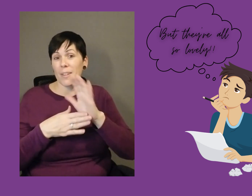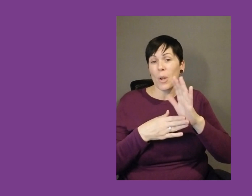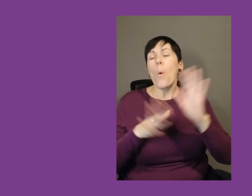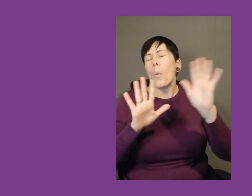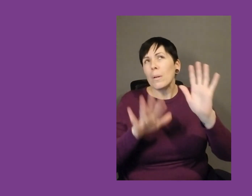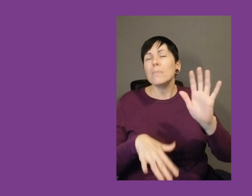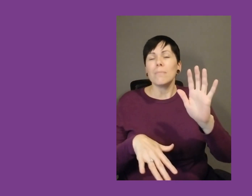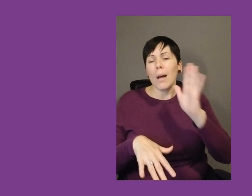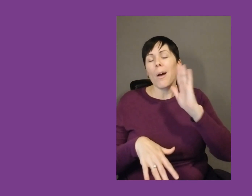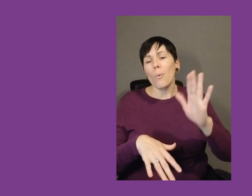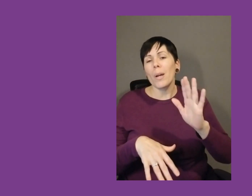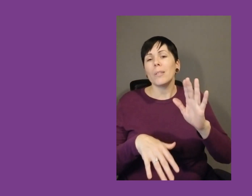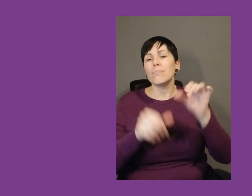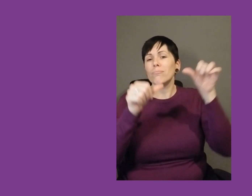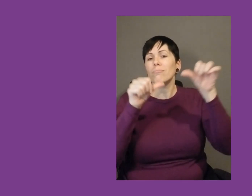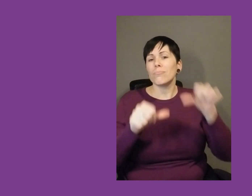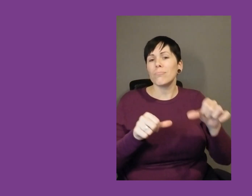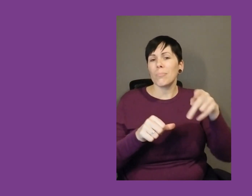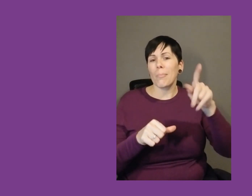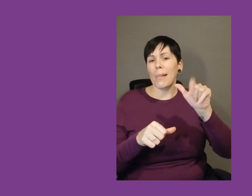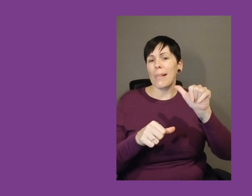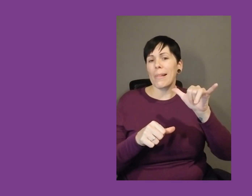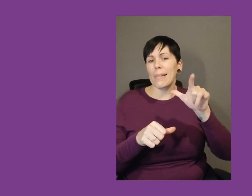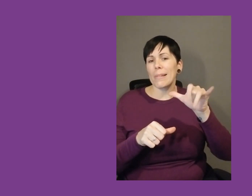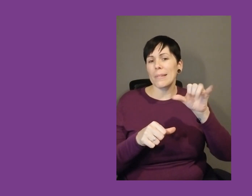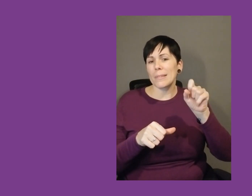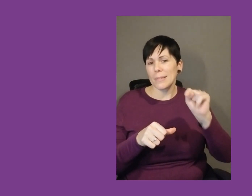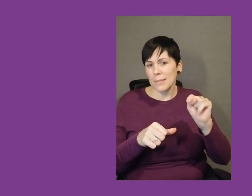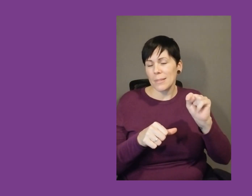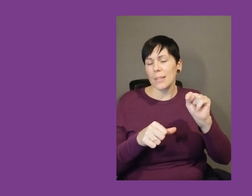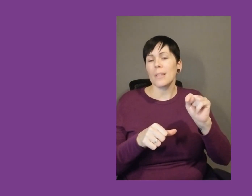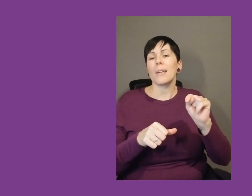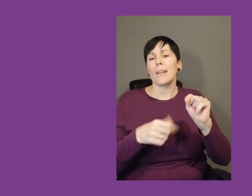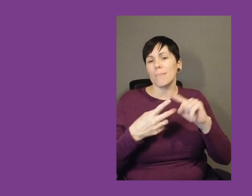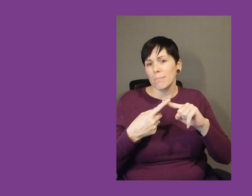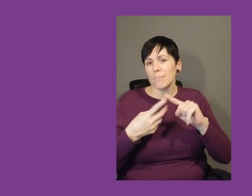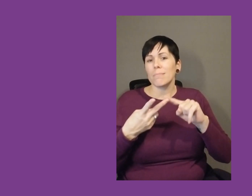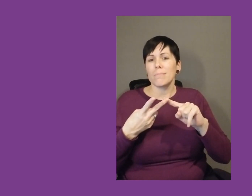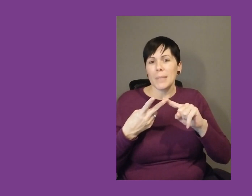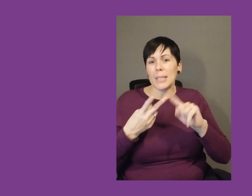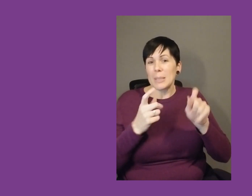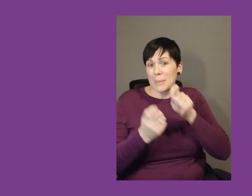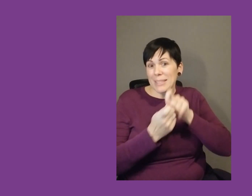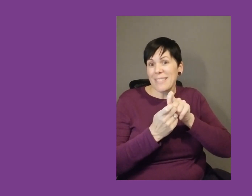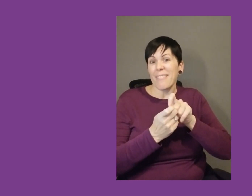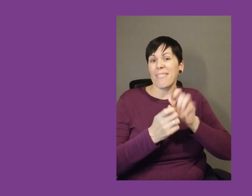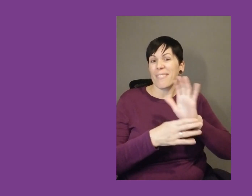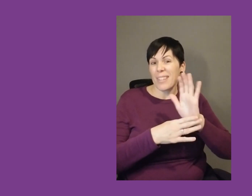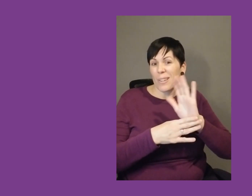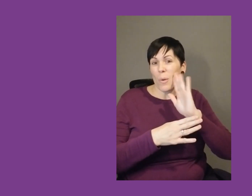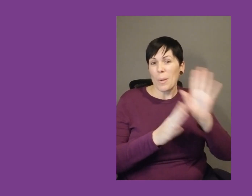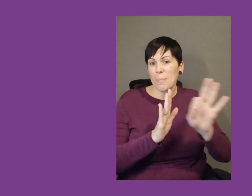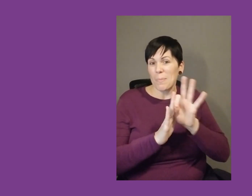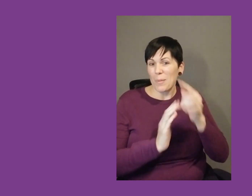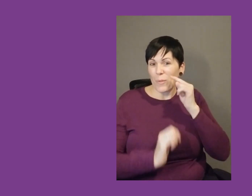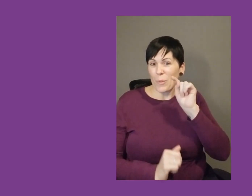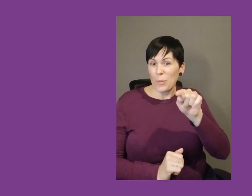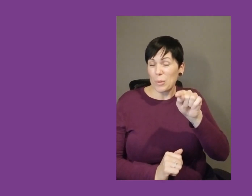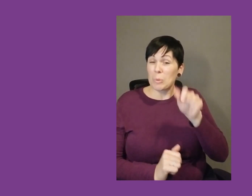actually, I'll put a playlist on the left, and I'll pick out a video for you on the right so that if you don't want to wait a